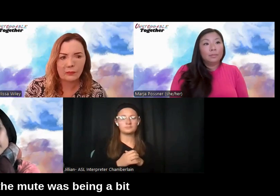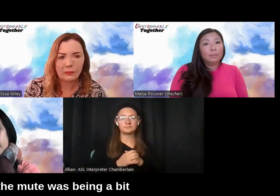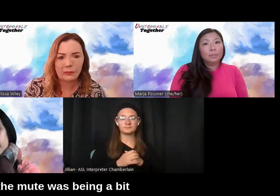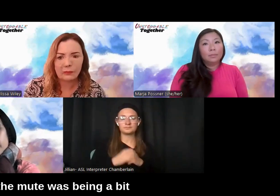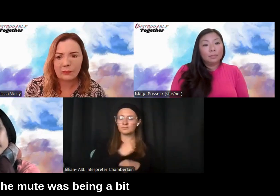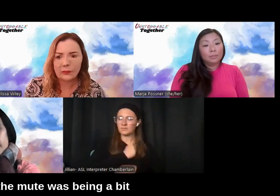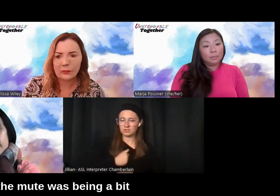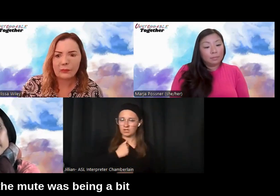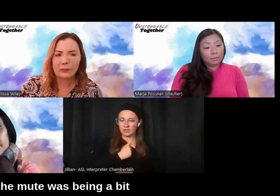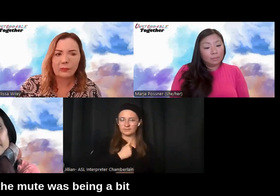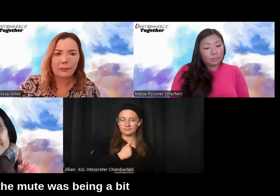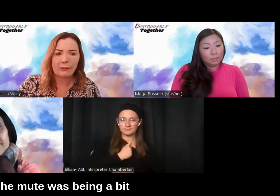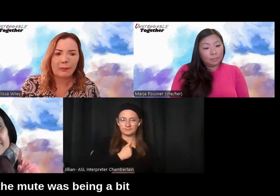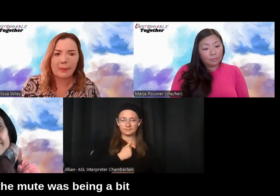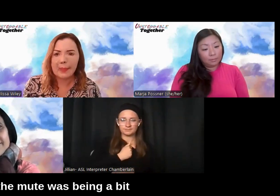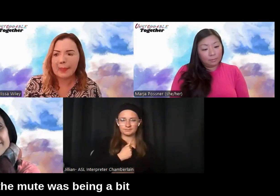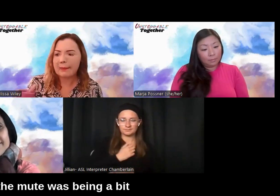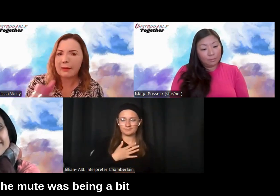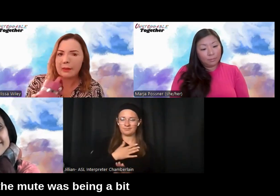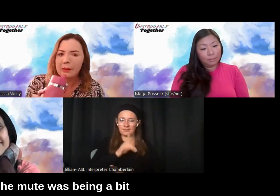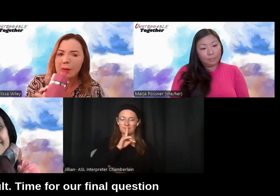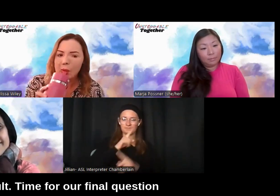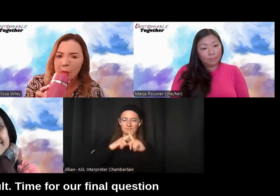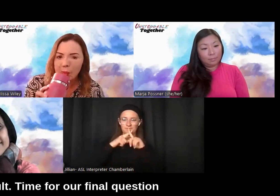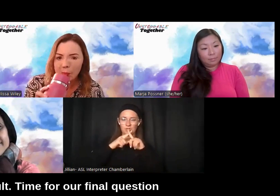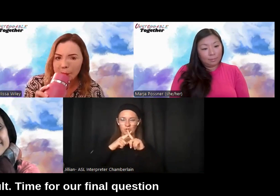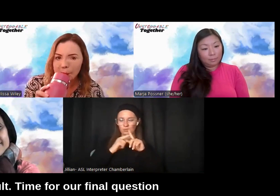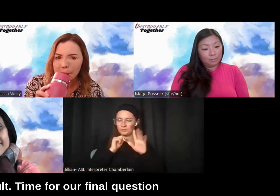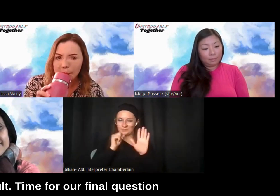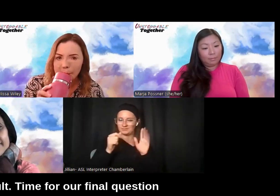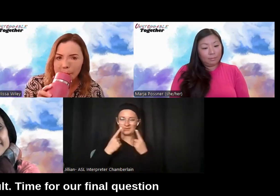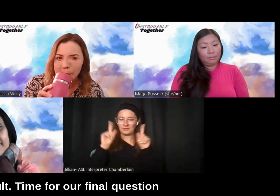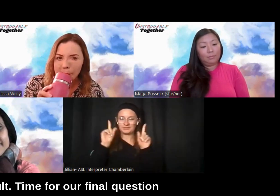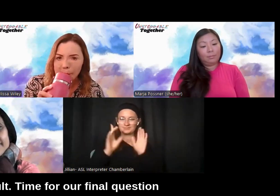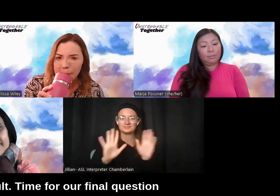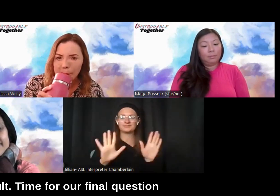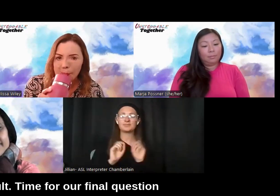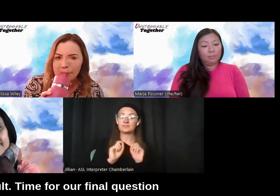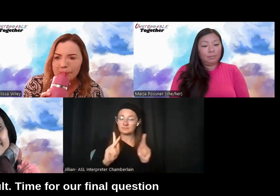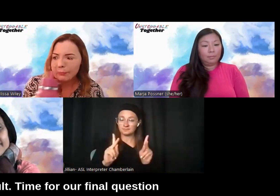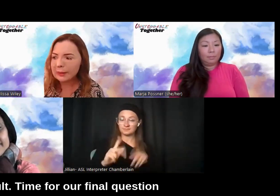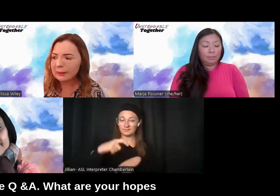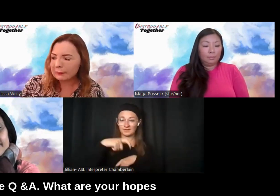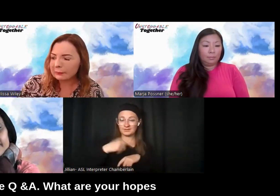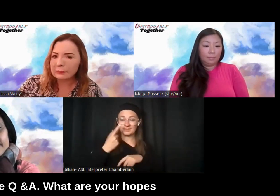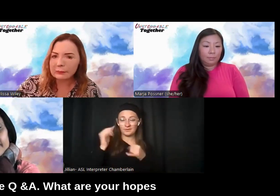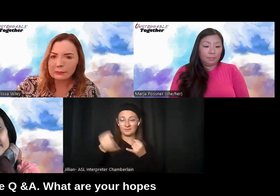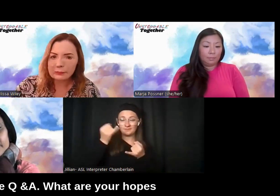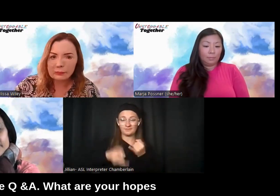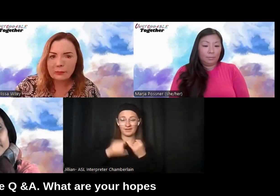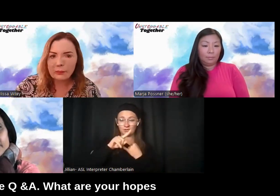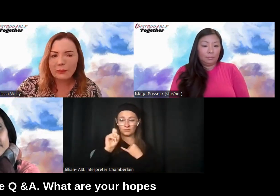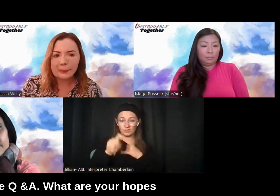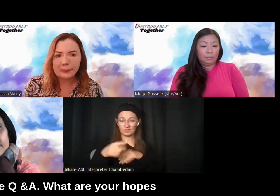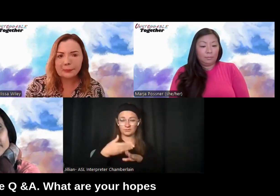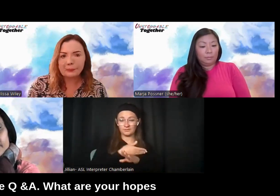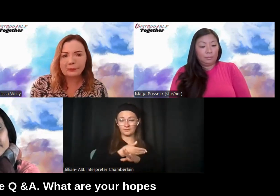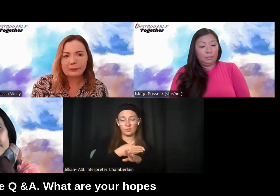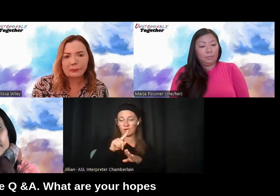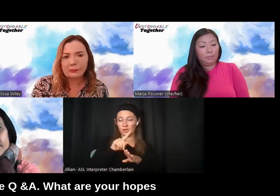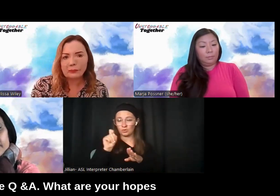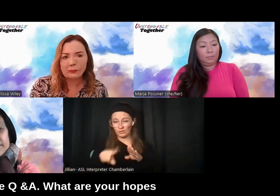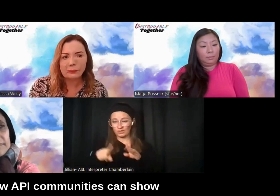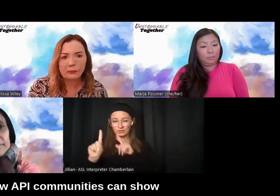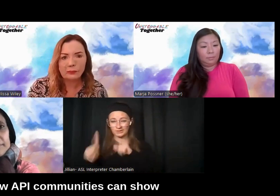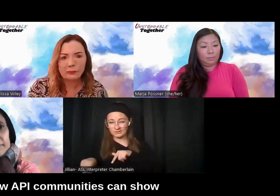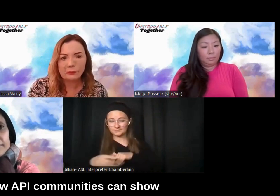Sorry, the mute was being a bit difficult. Time for our final question before Q&A. What